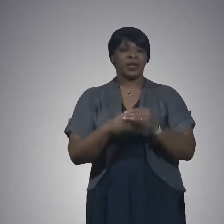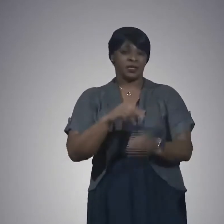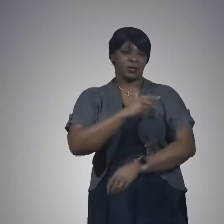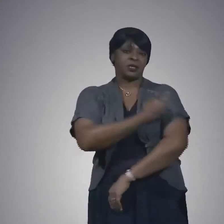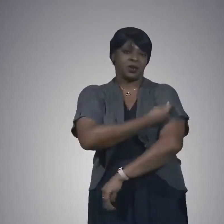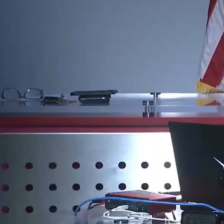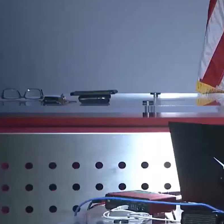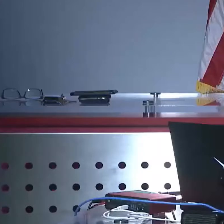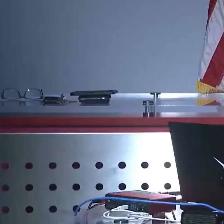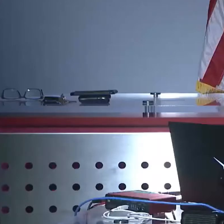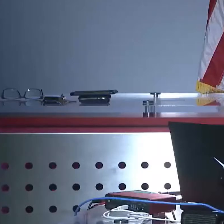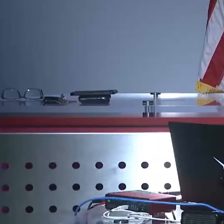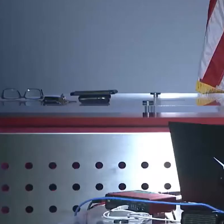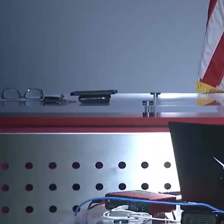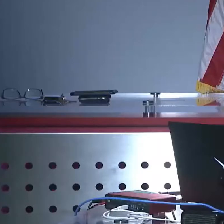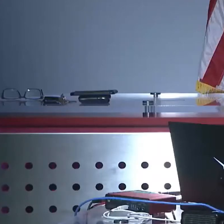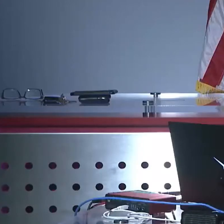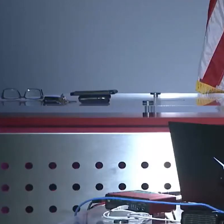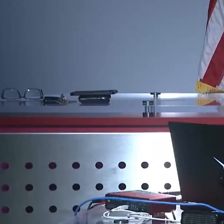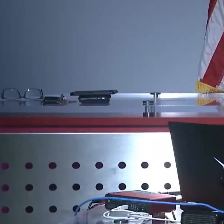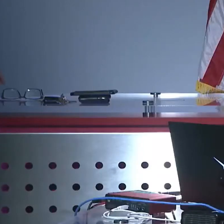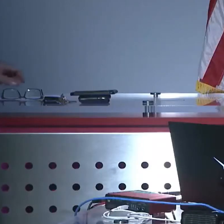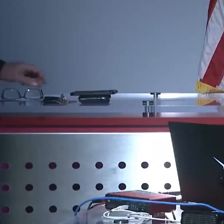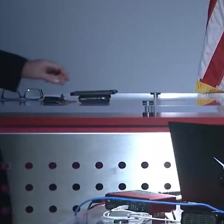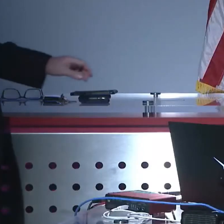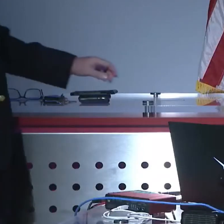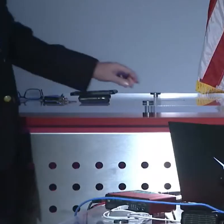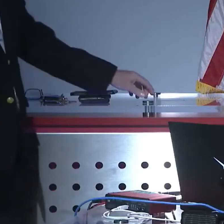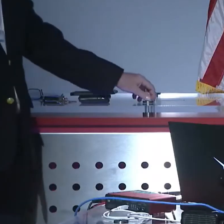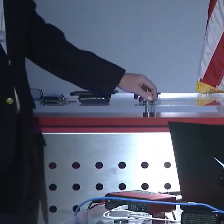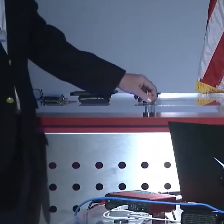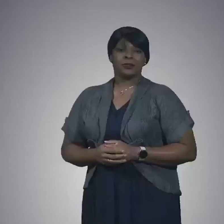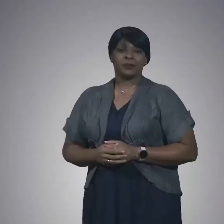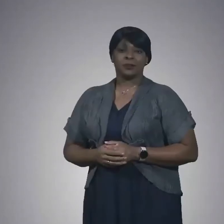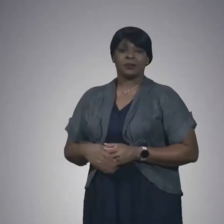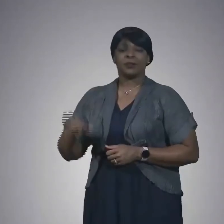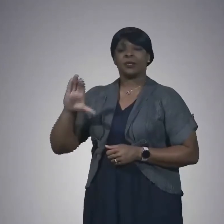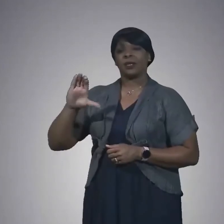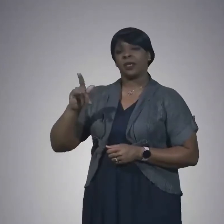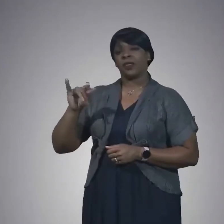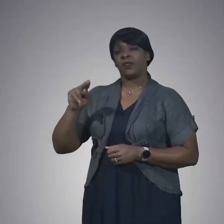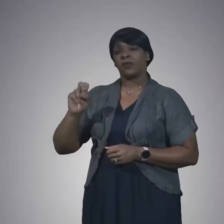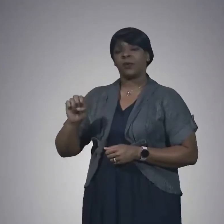dose. Catherine Burgess, Commercial Appeal.